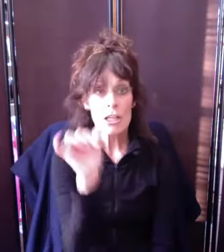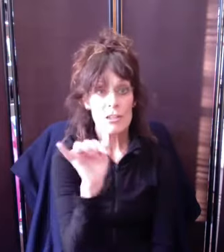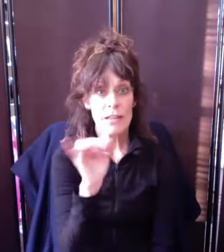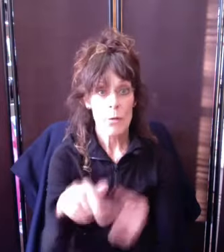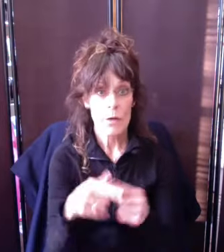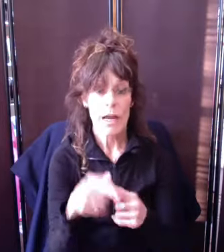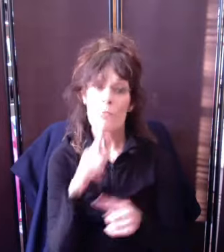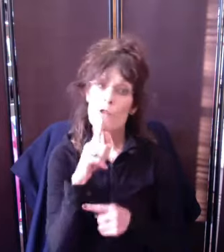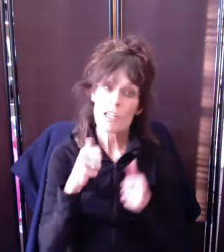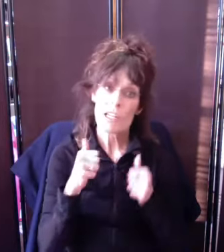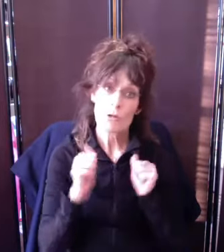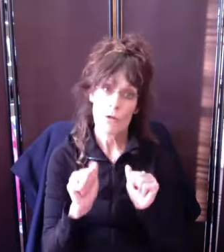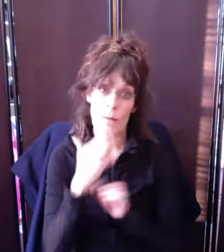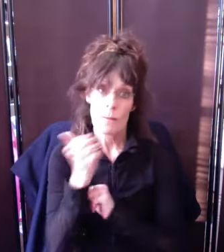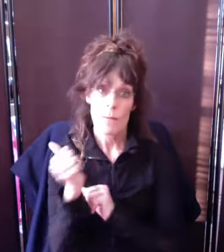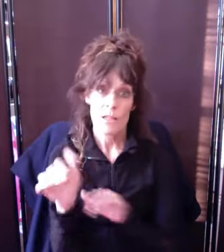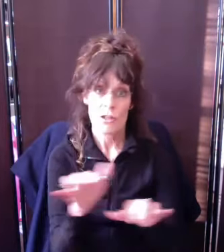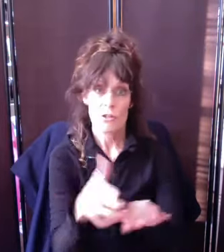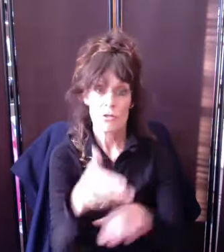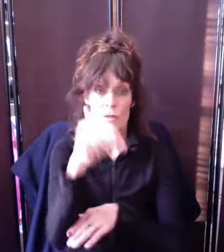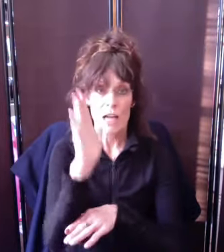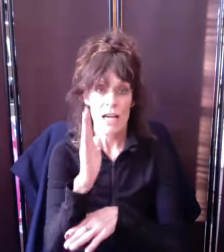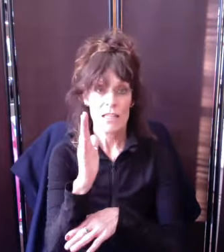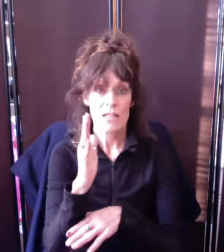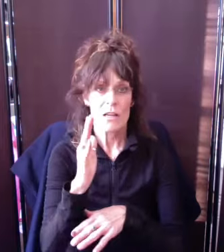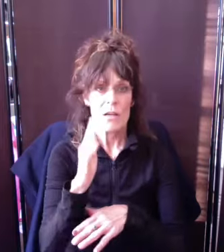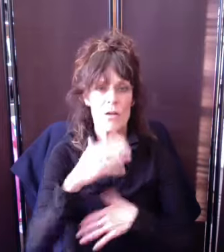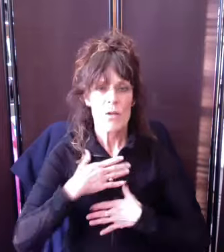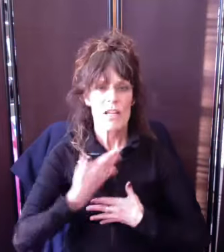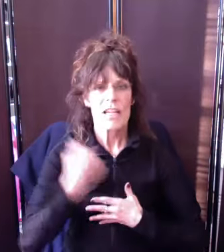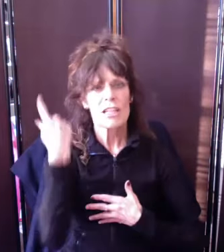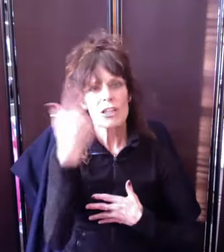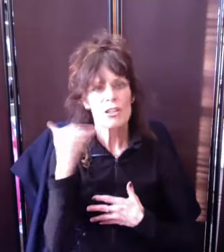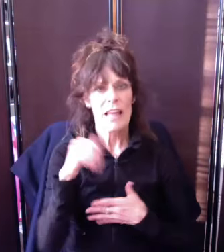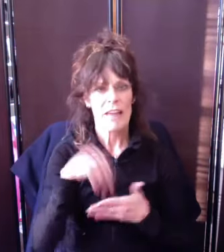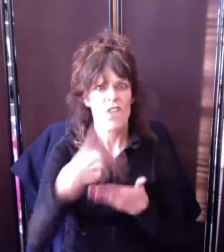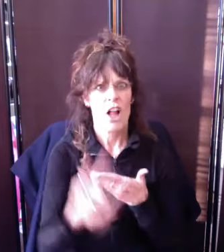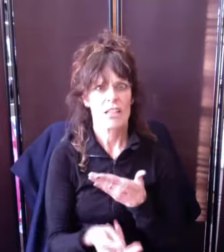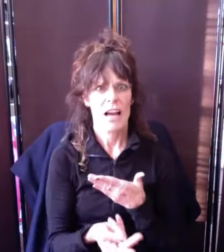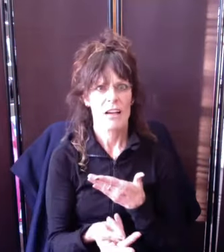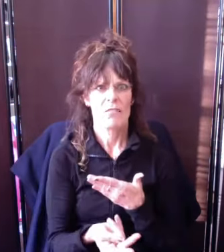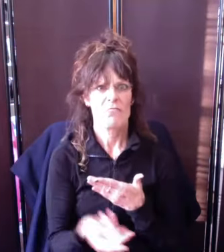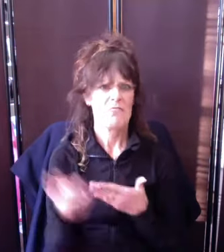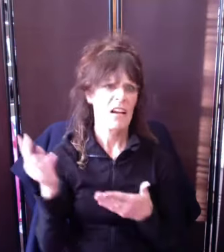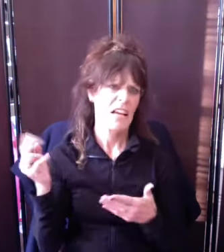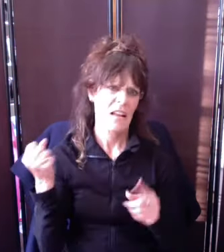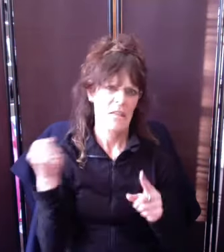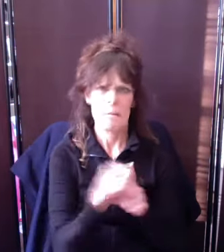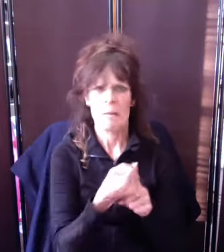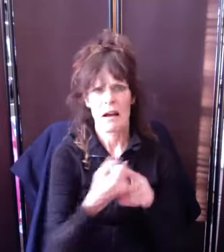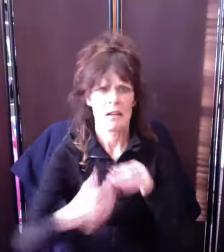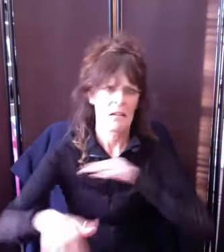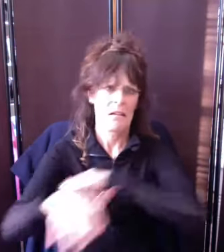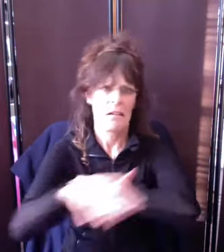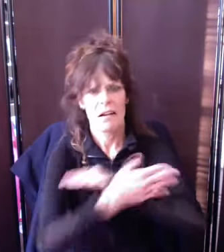best to do God's will always. It looks like I fall down a lot, right on my butt. I fall down over and over